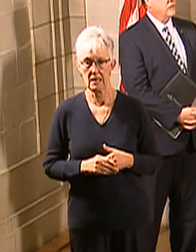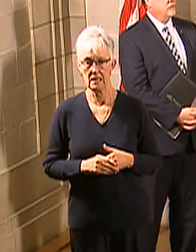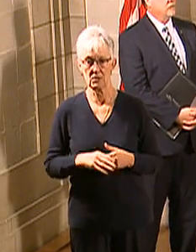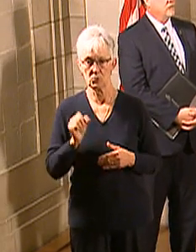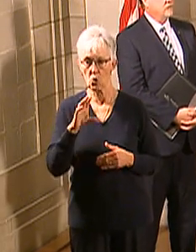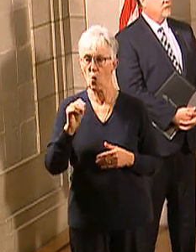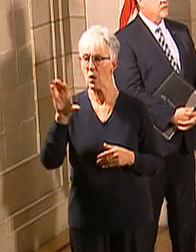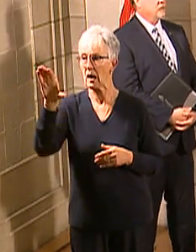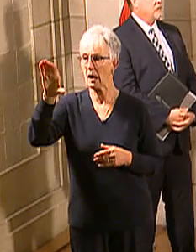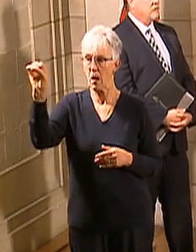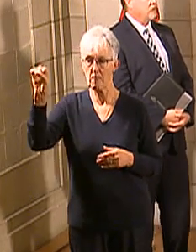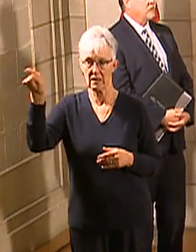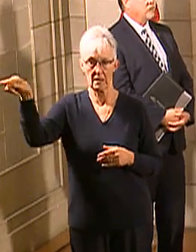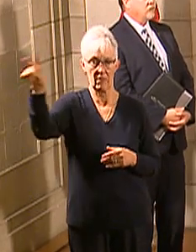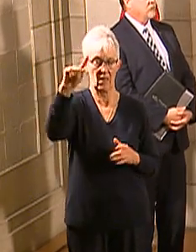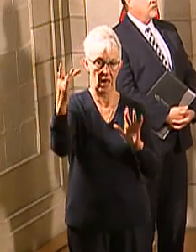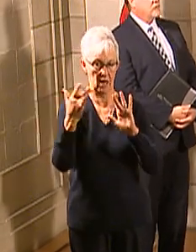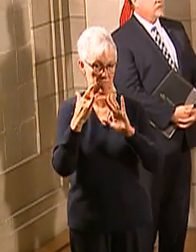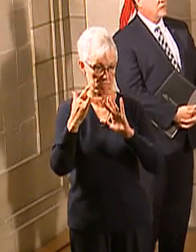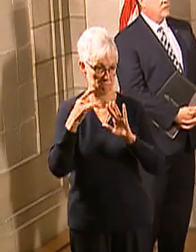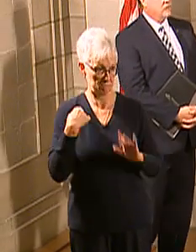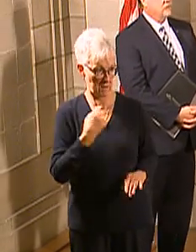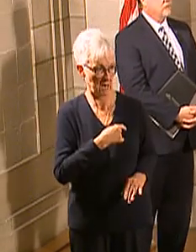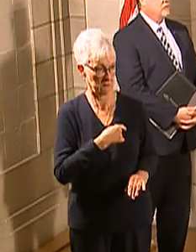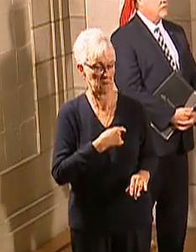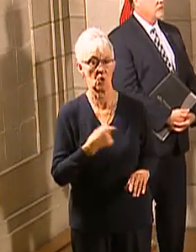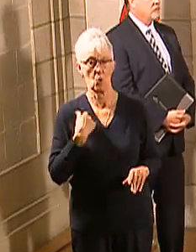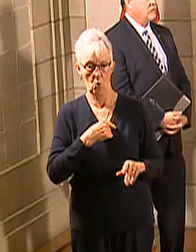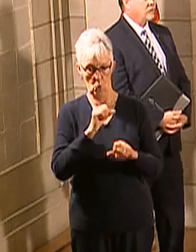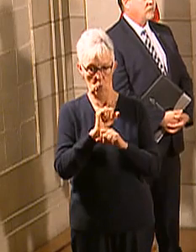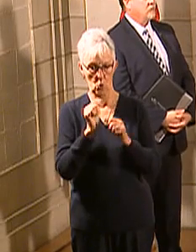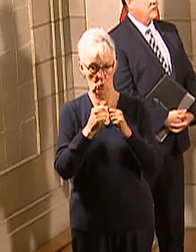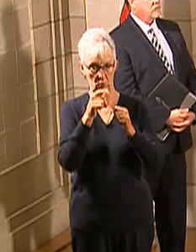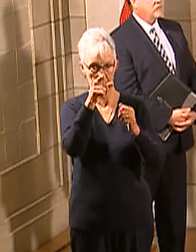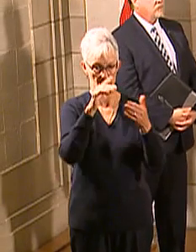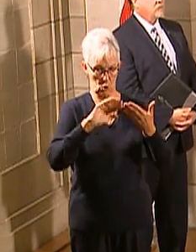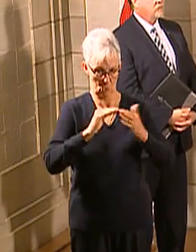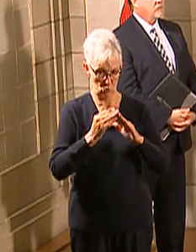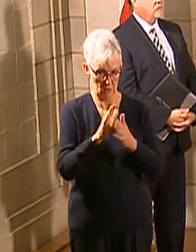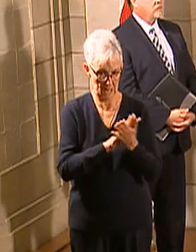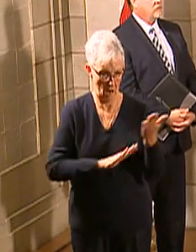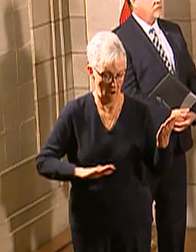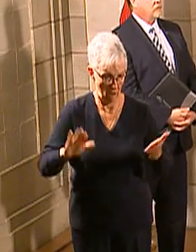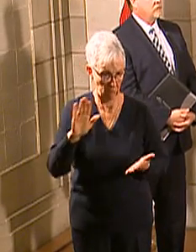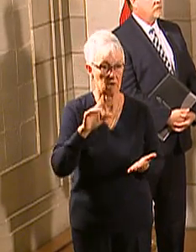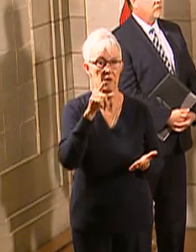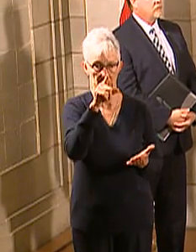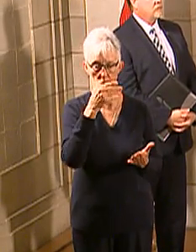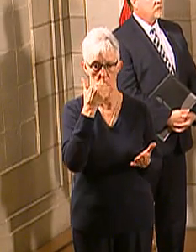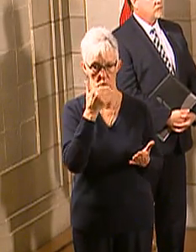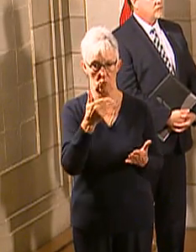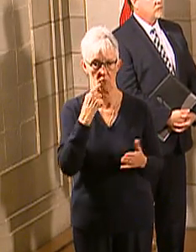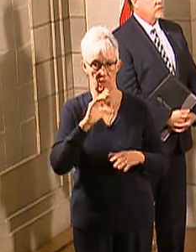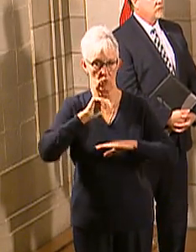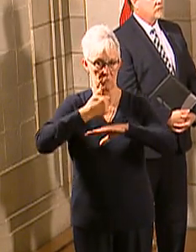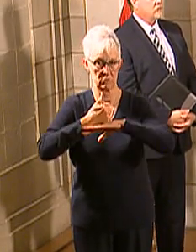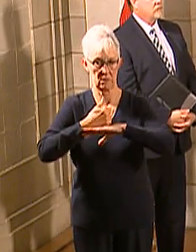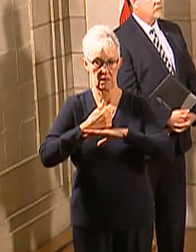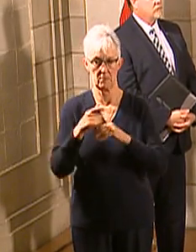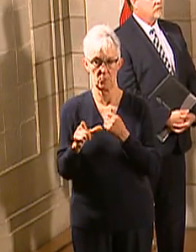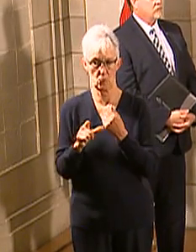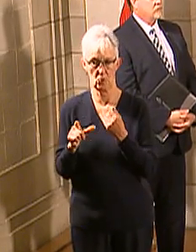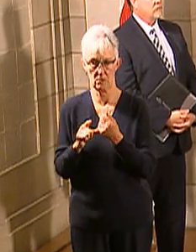the employers. We obviously work with the community colleges because they're a great resource for creating those apprenticeship programs. But it's